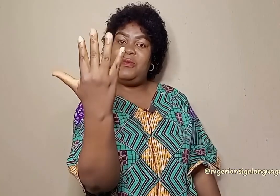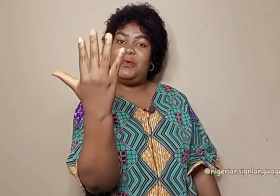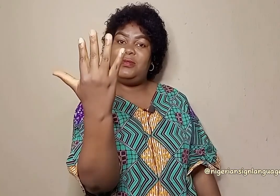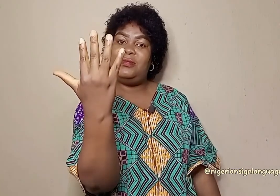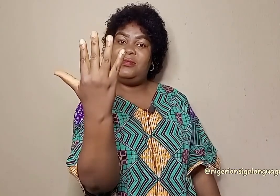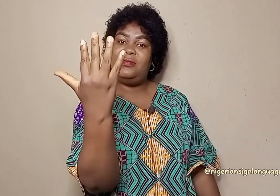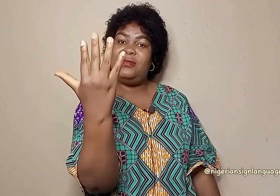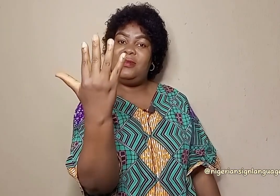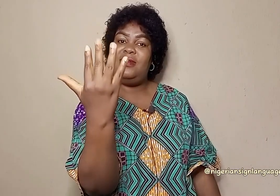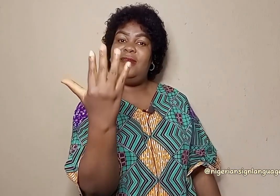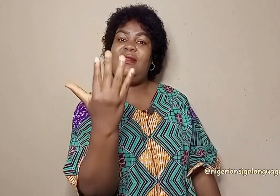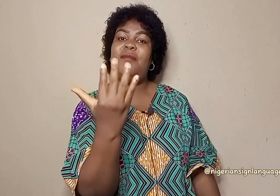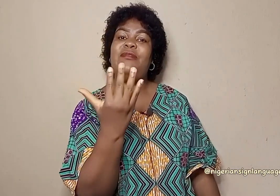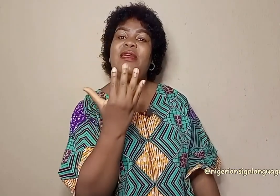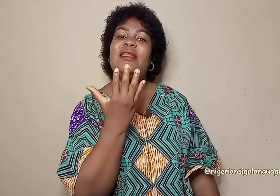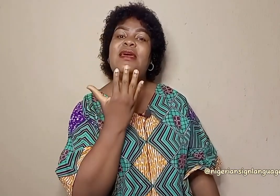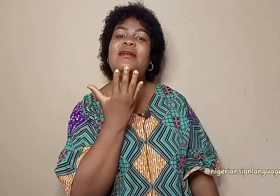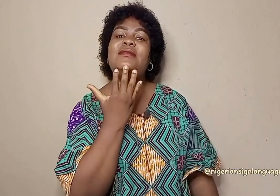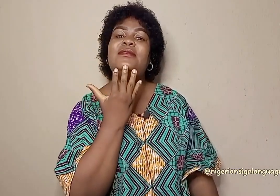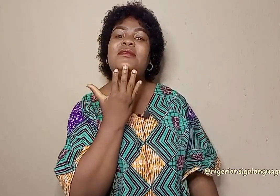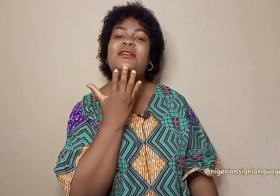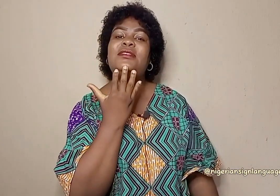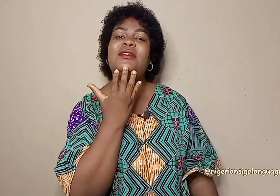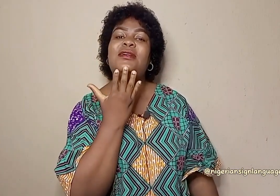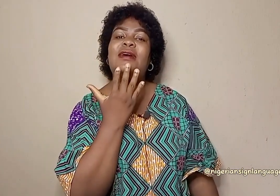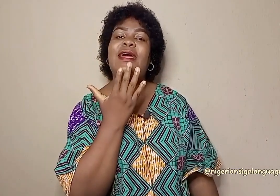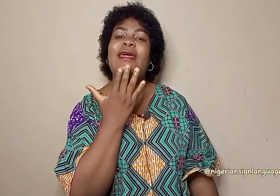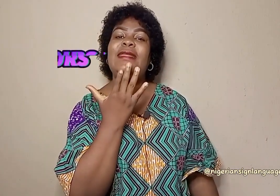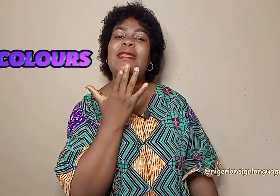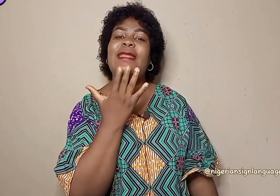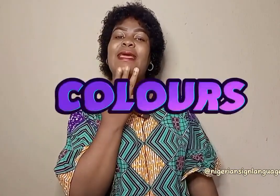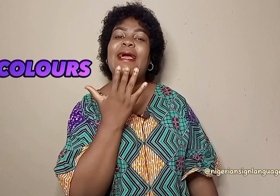open, then bring it down to the jaw and